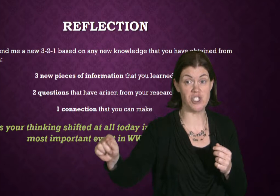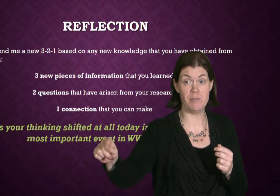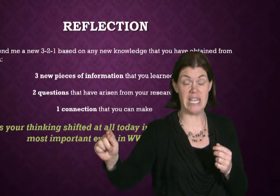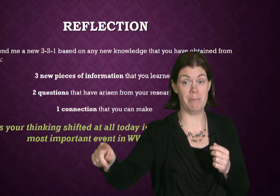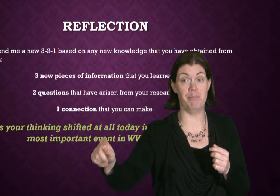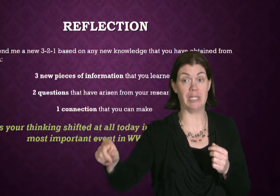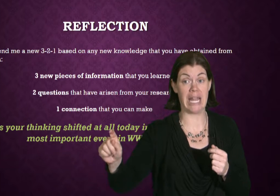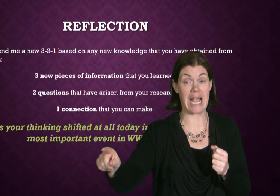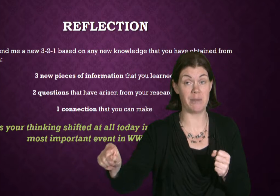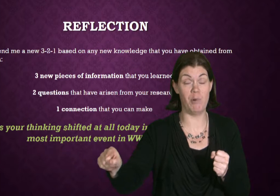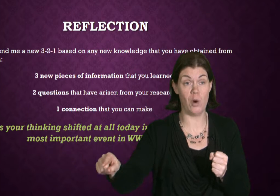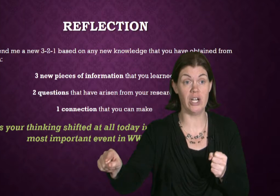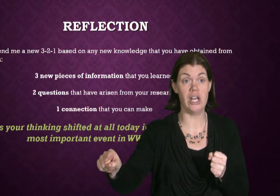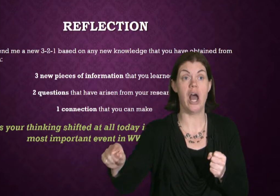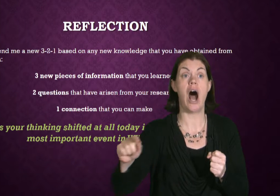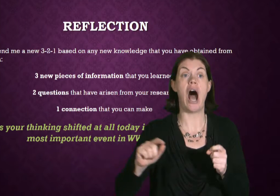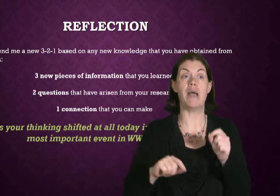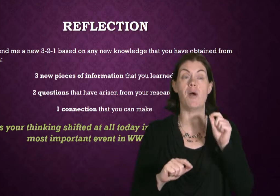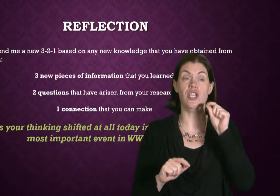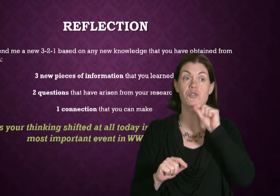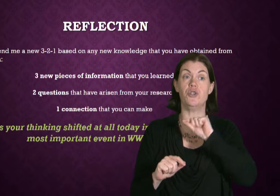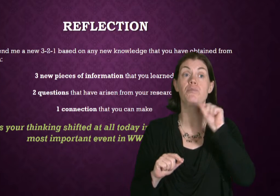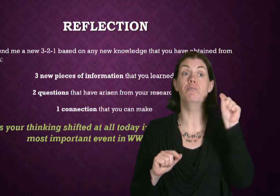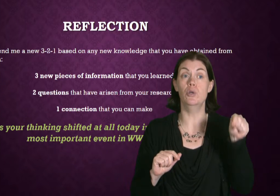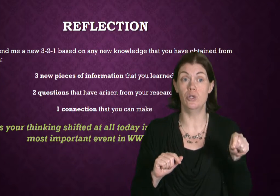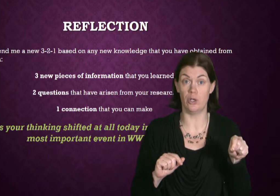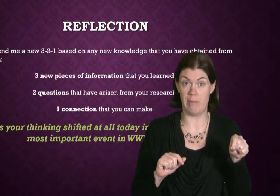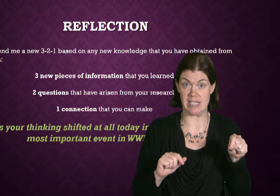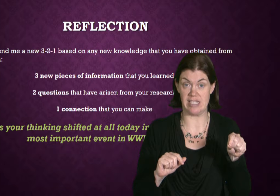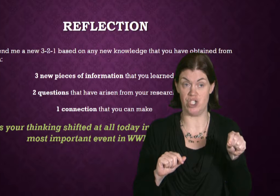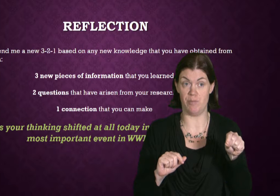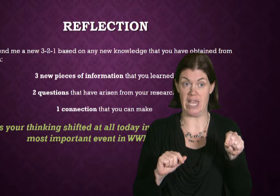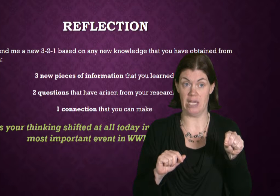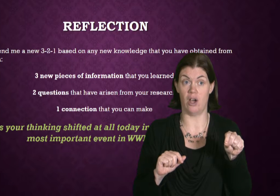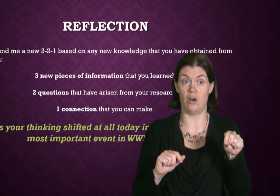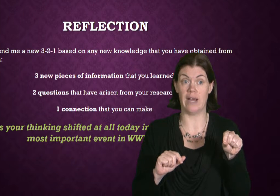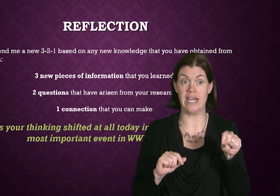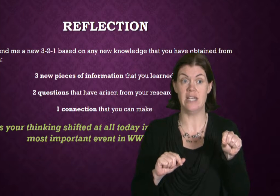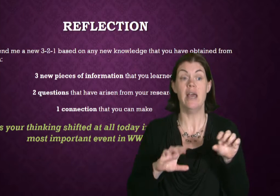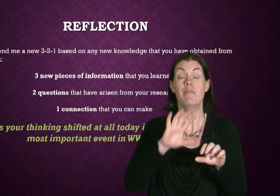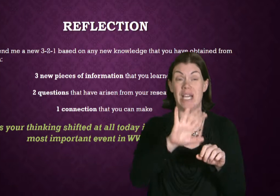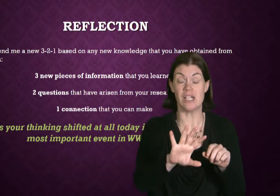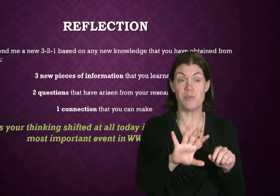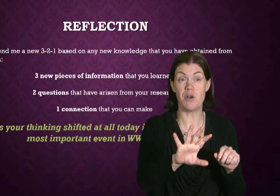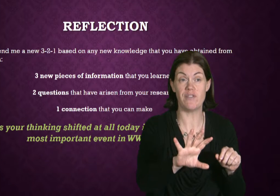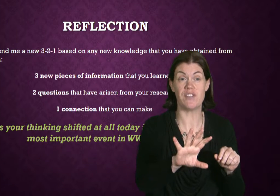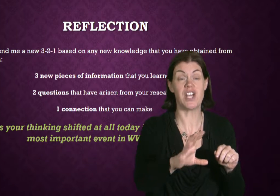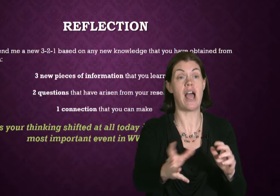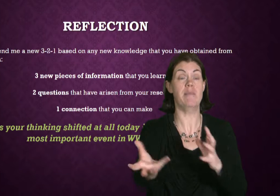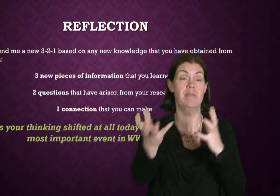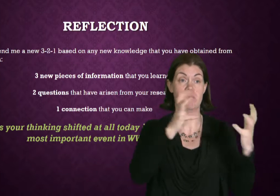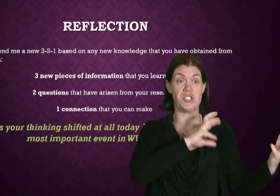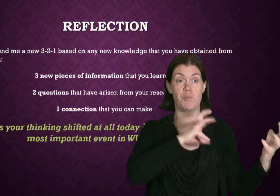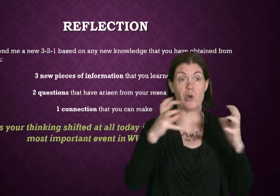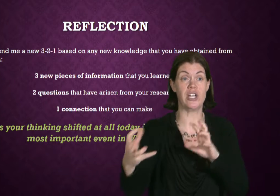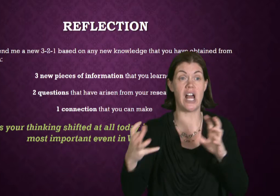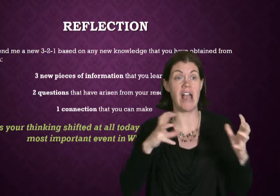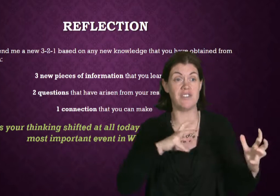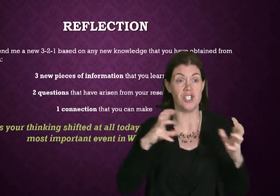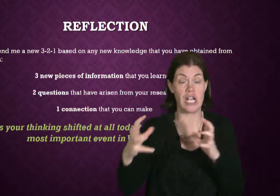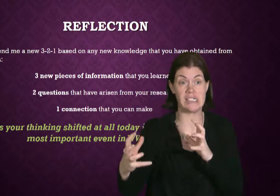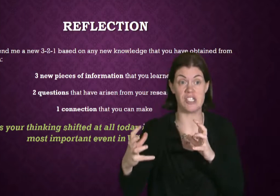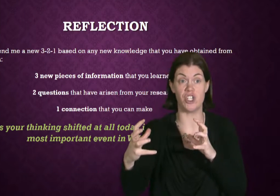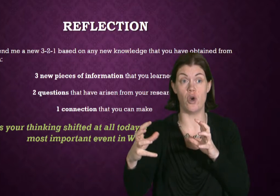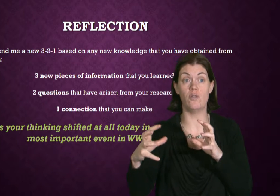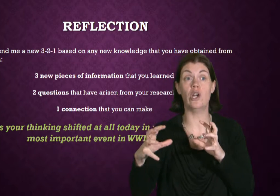private message me in Blackboard. I want you to Moodle message me, all right? Because we don't have enough time and Mr. Borden and I